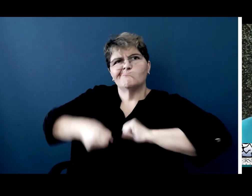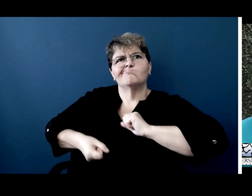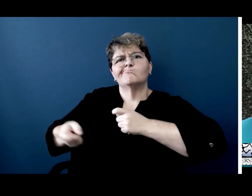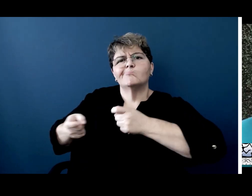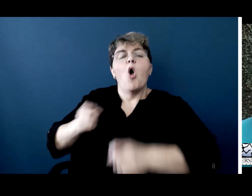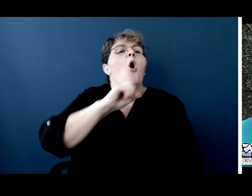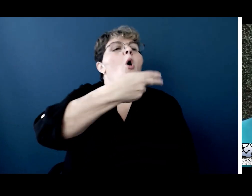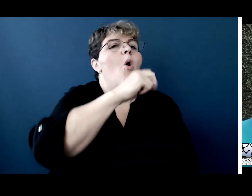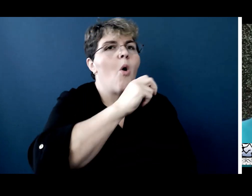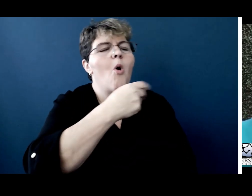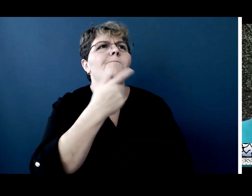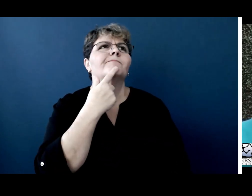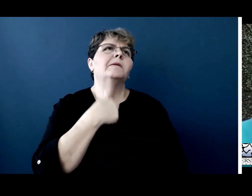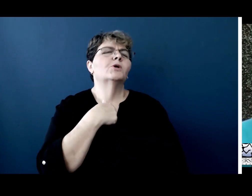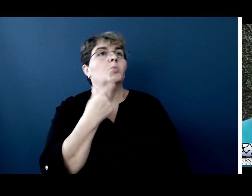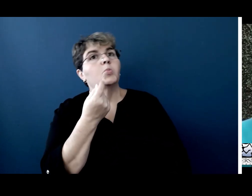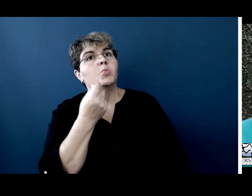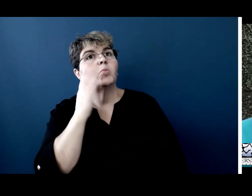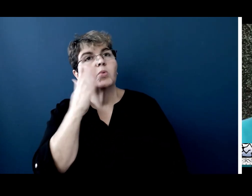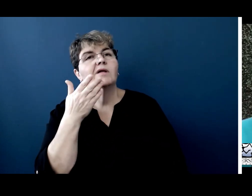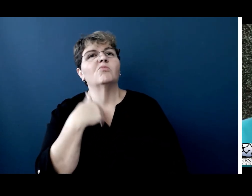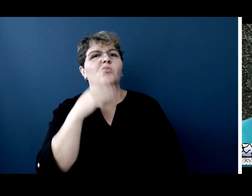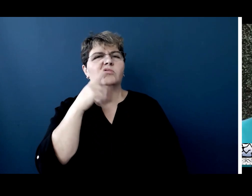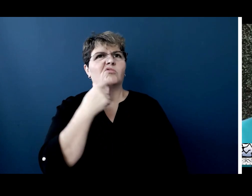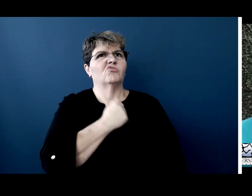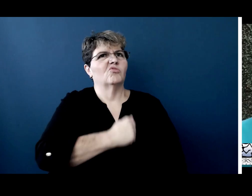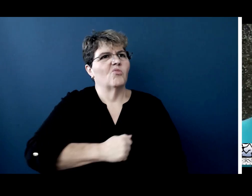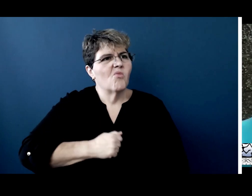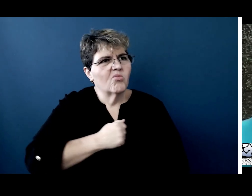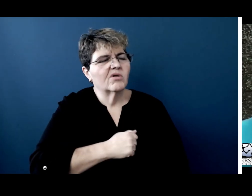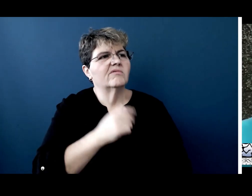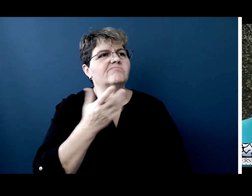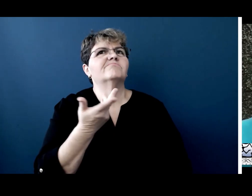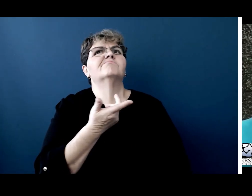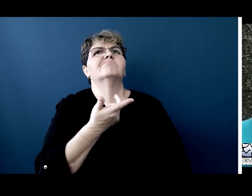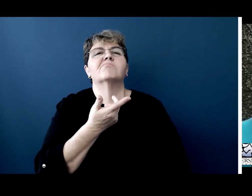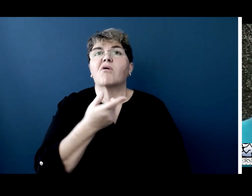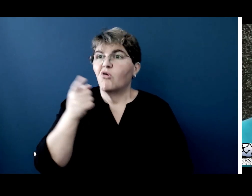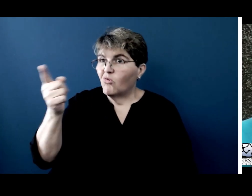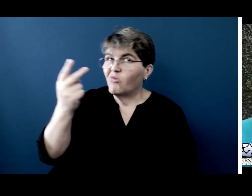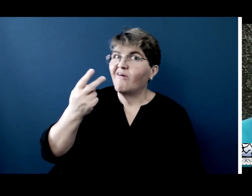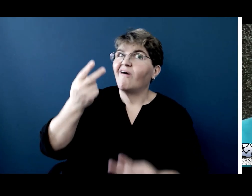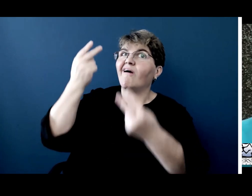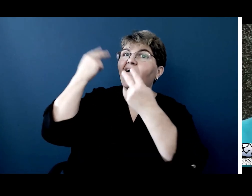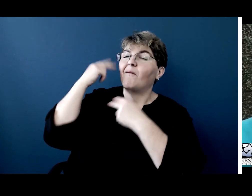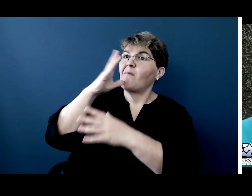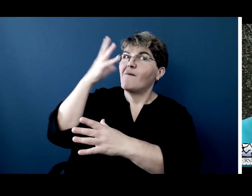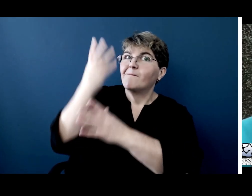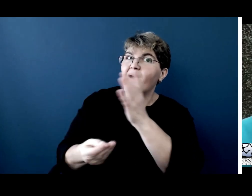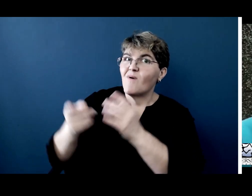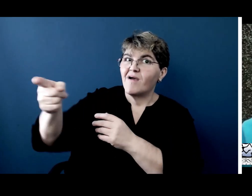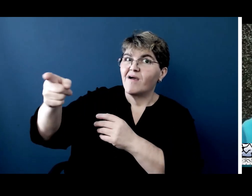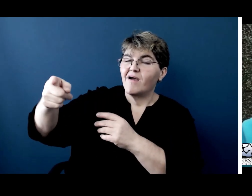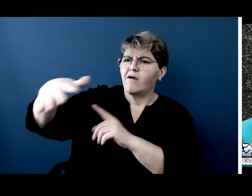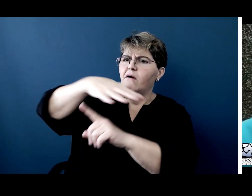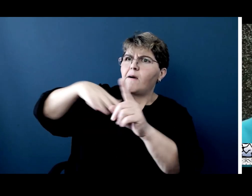and just go to the service, shake their hand, give them a hug and feel, say, Oh, for you, if you Yeah. were, if